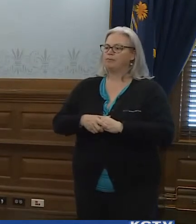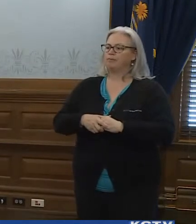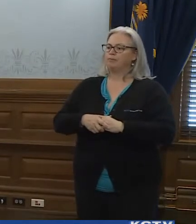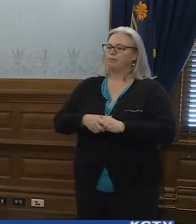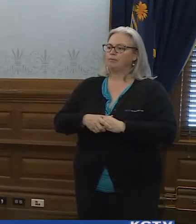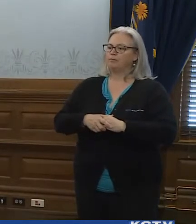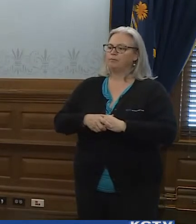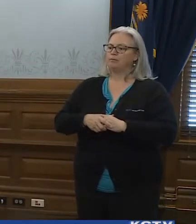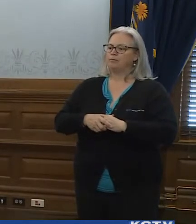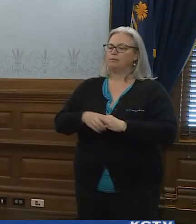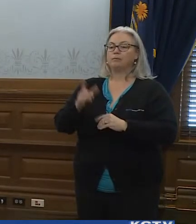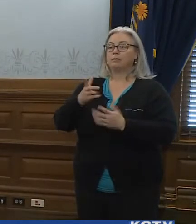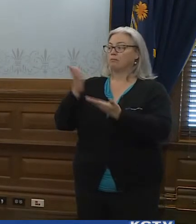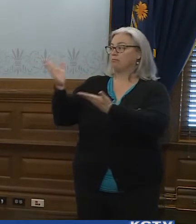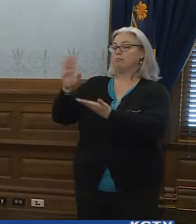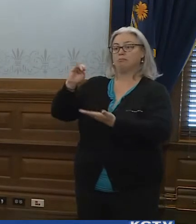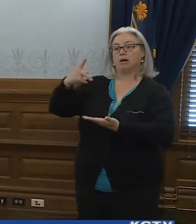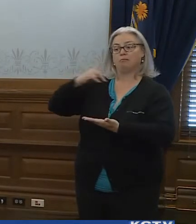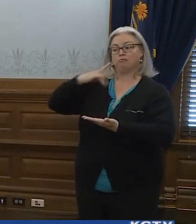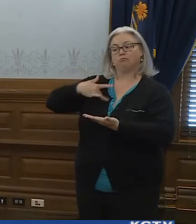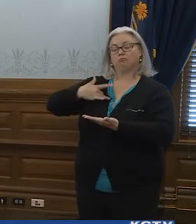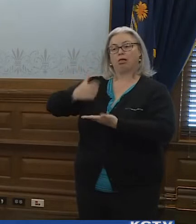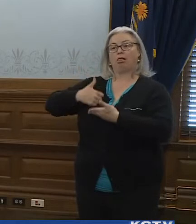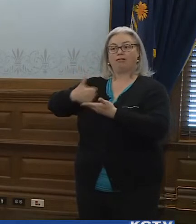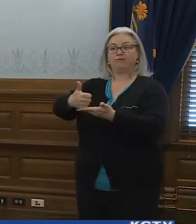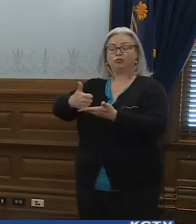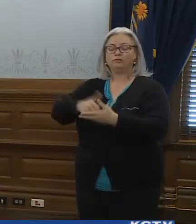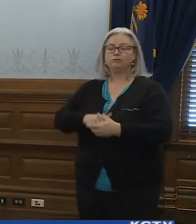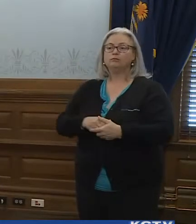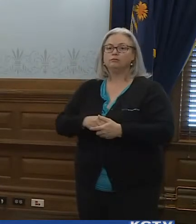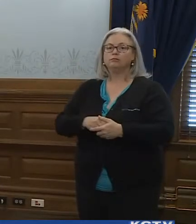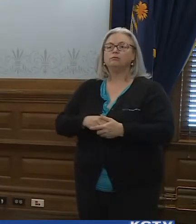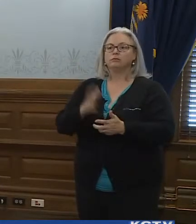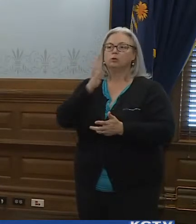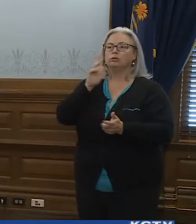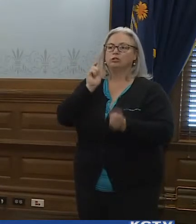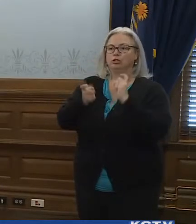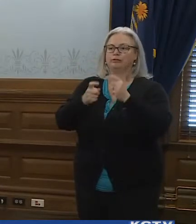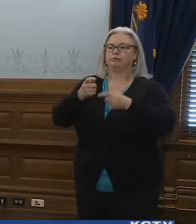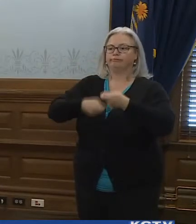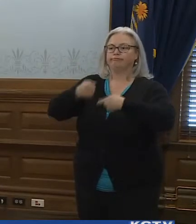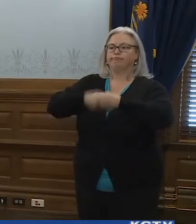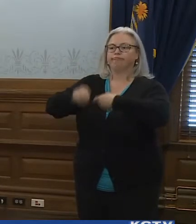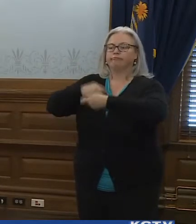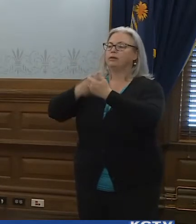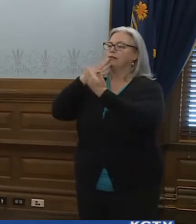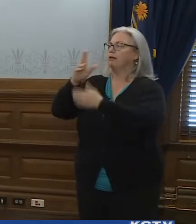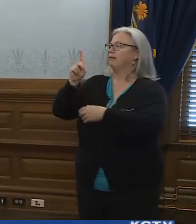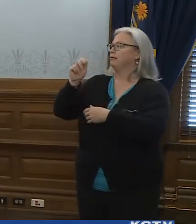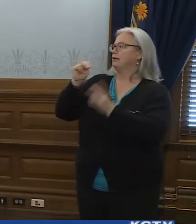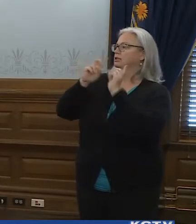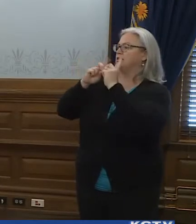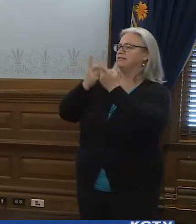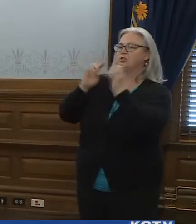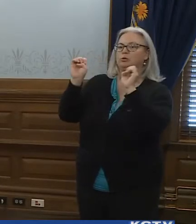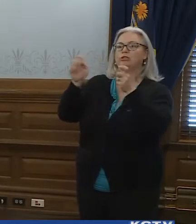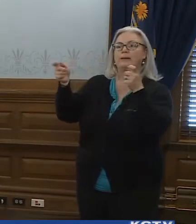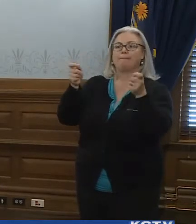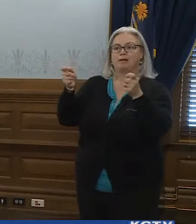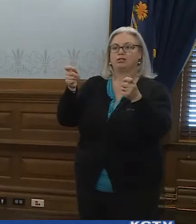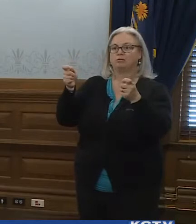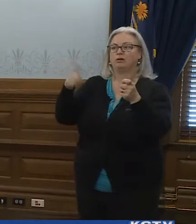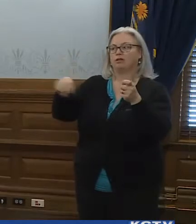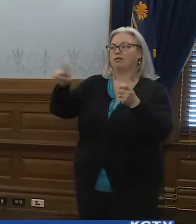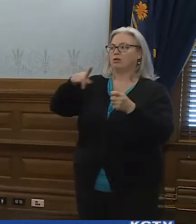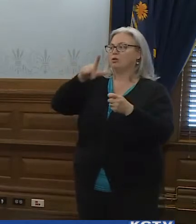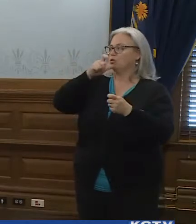I think this map is helpful, and it'll be changing regularly. I'd like to thank Kansas Division of Emergency Management. They're the